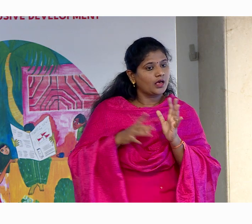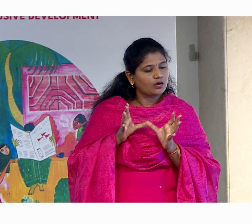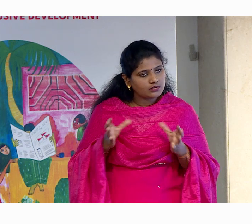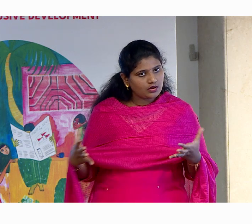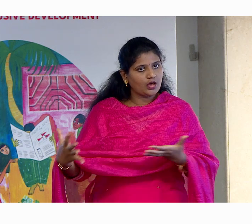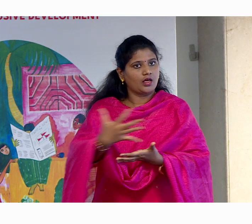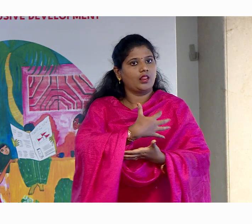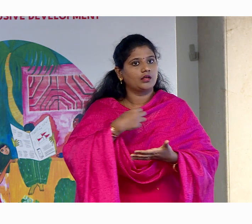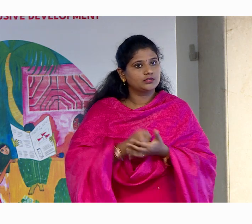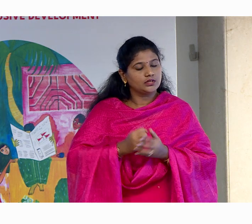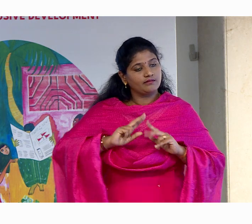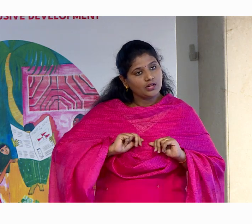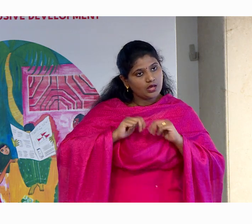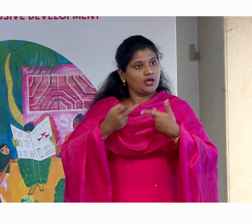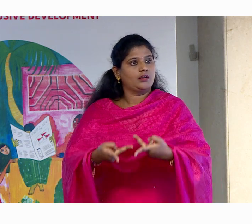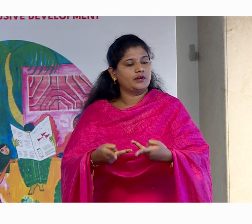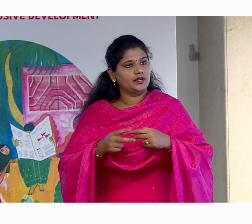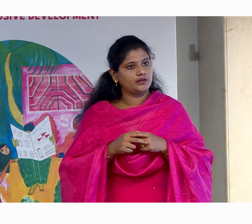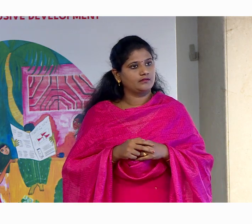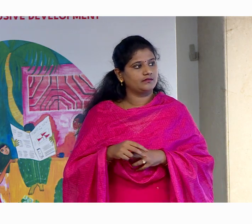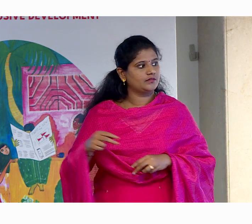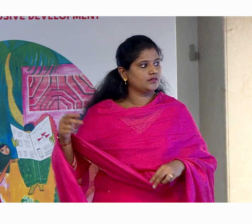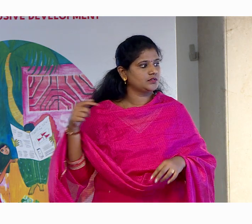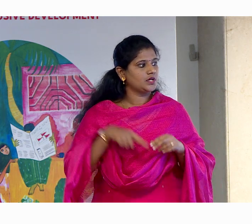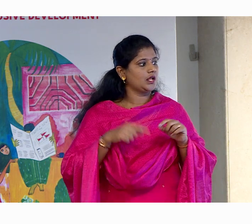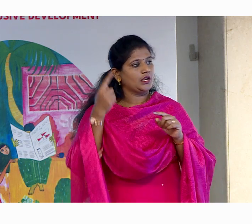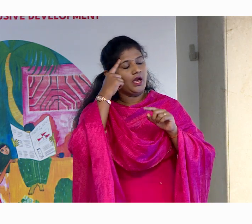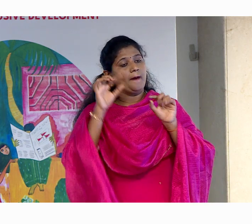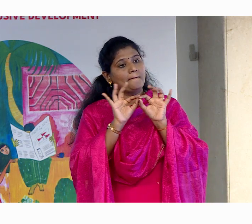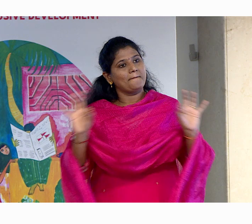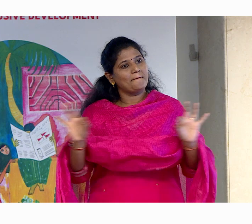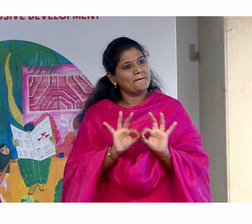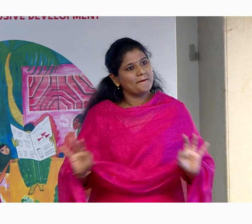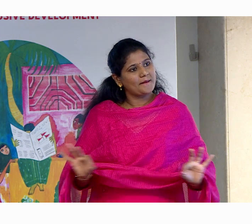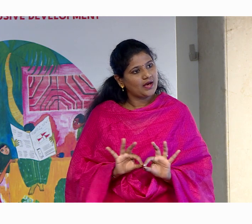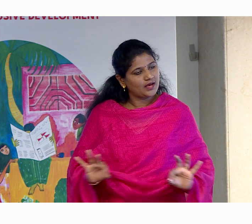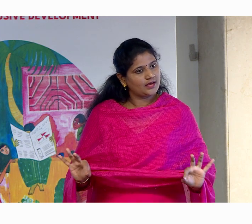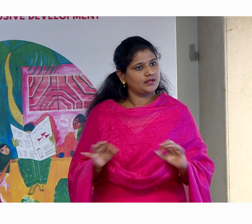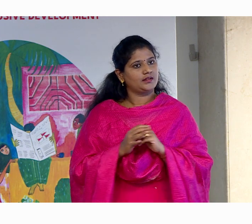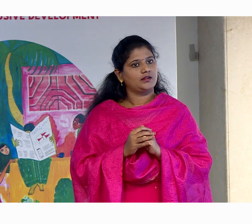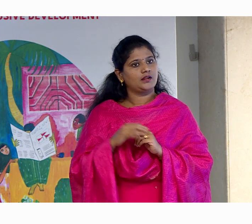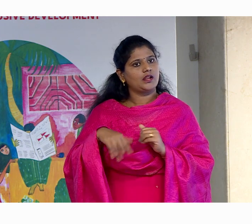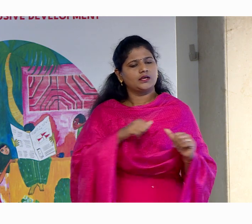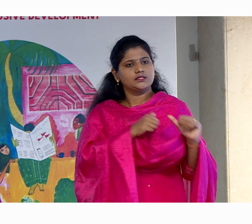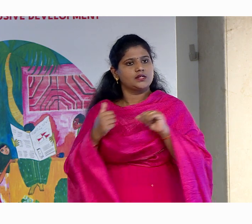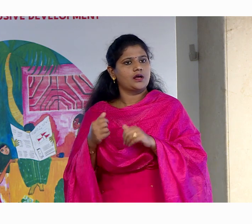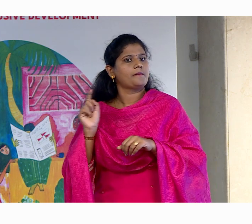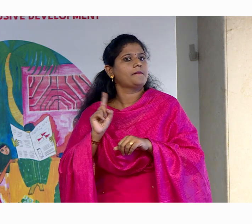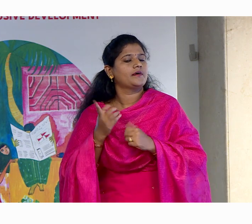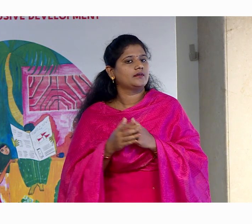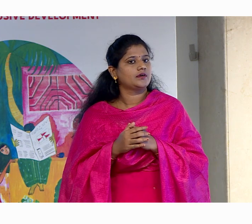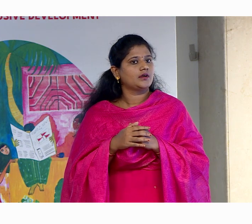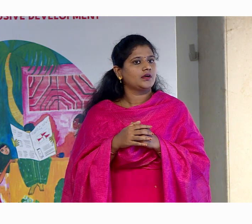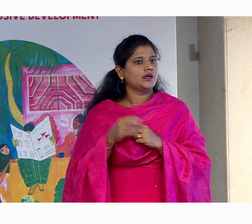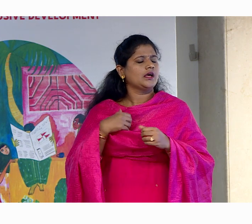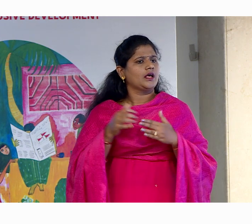collectively reinforced, partly tacit guidelines in the head. That's where the term mindlines come from. These are the guidelines that